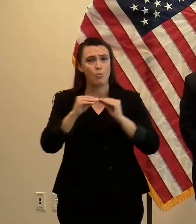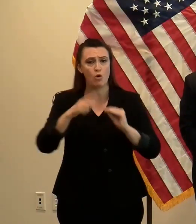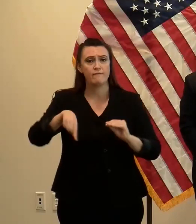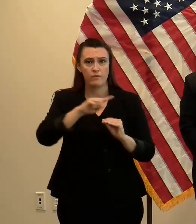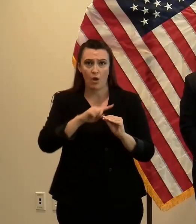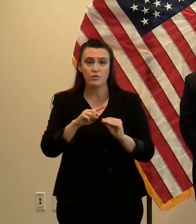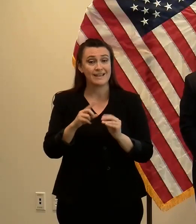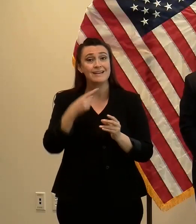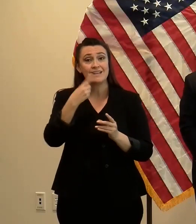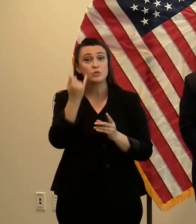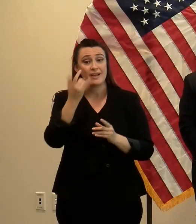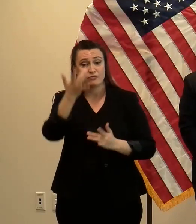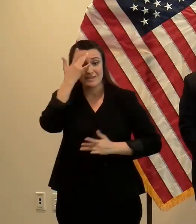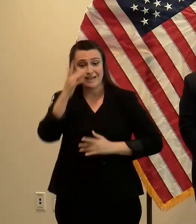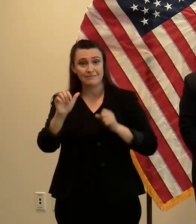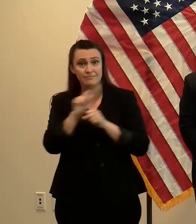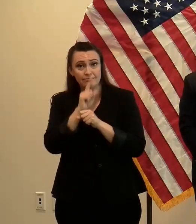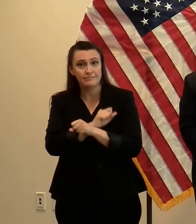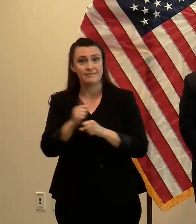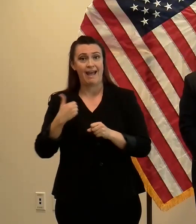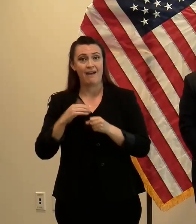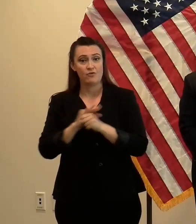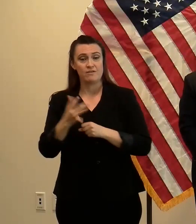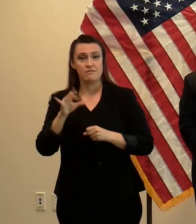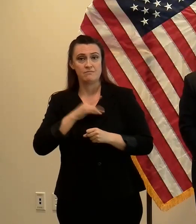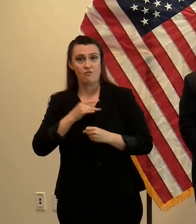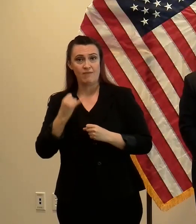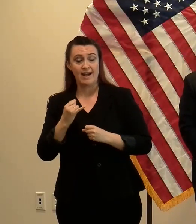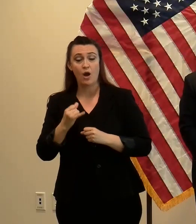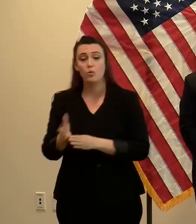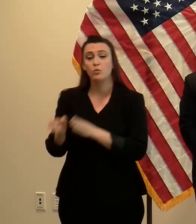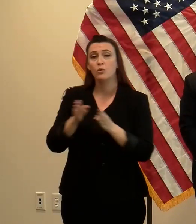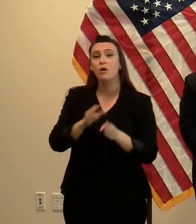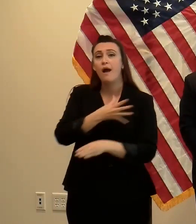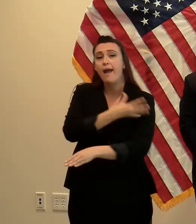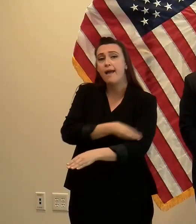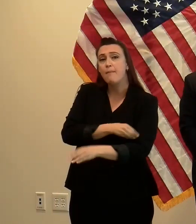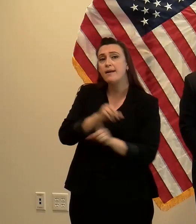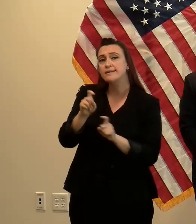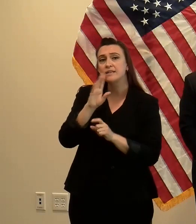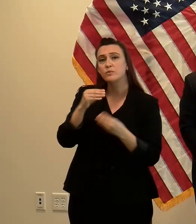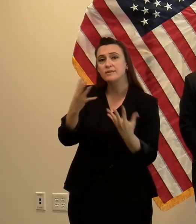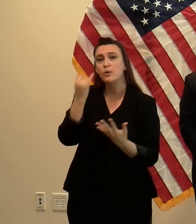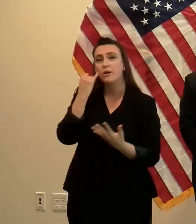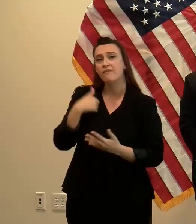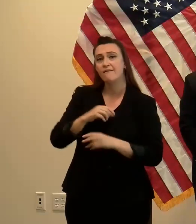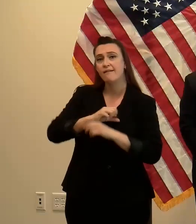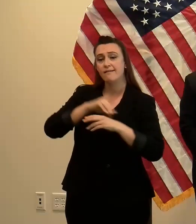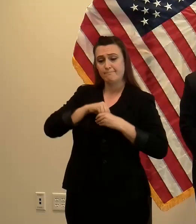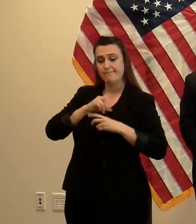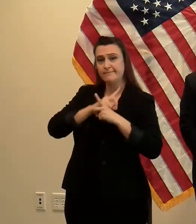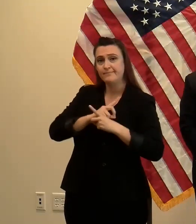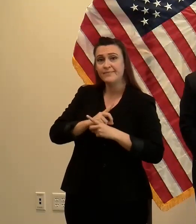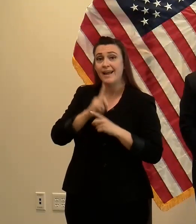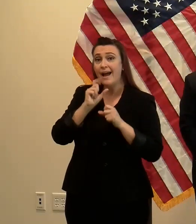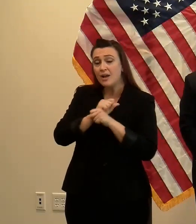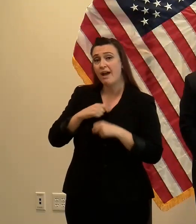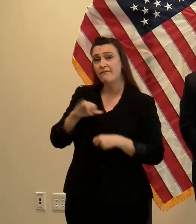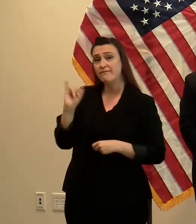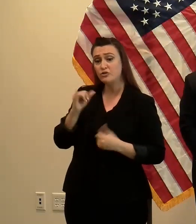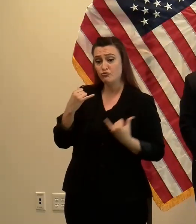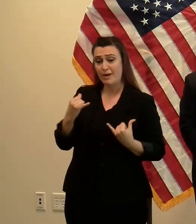the serological test, will measure antibodies that'll let you know if you're actively infected or if you've been infected